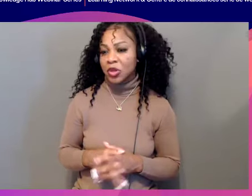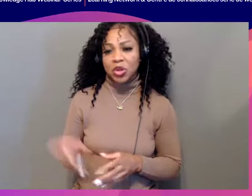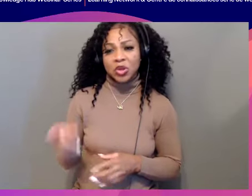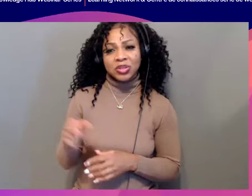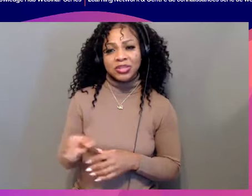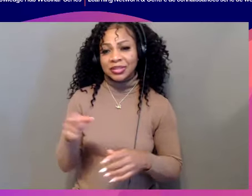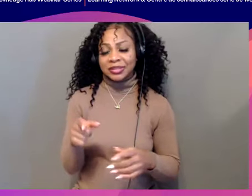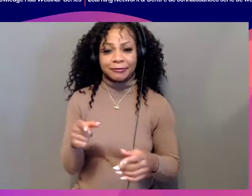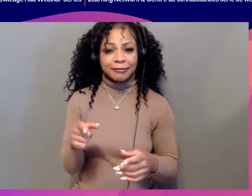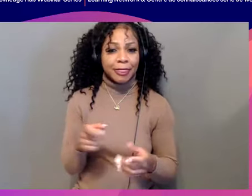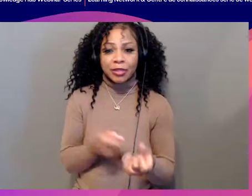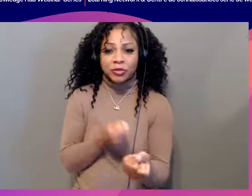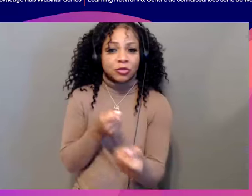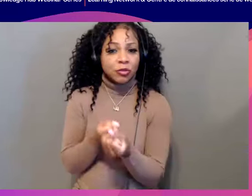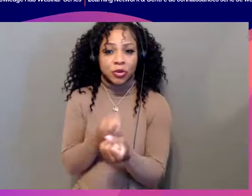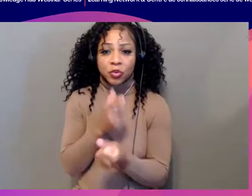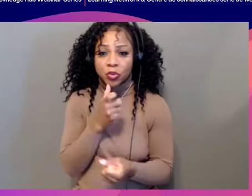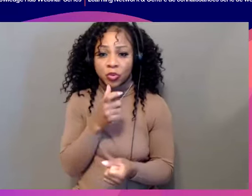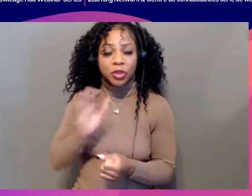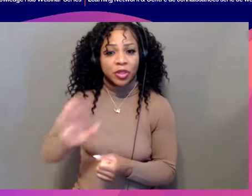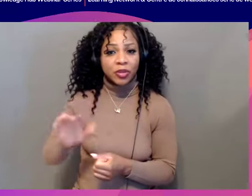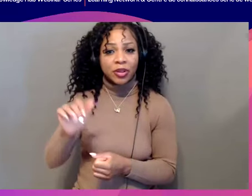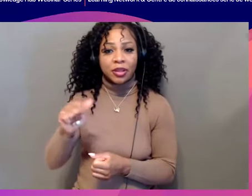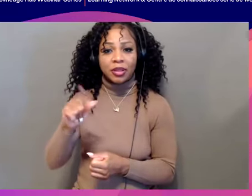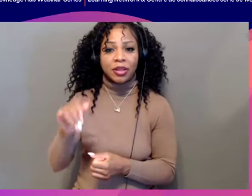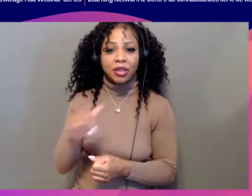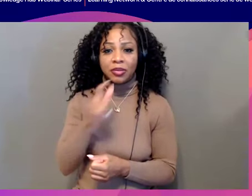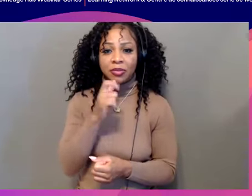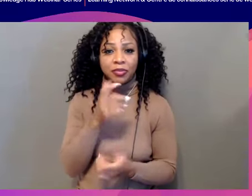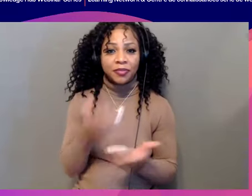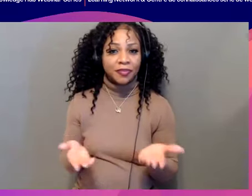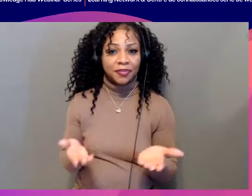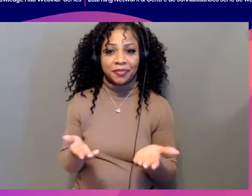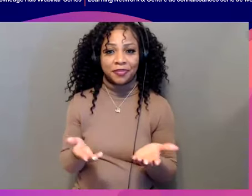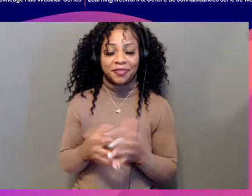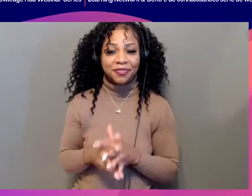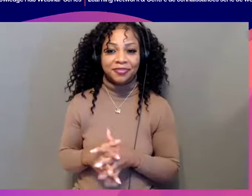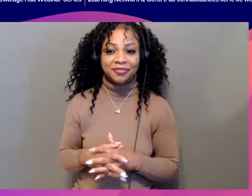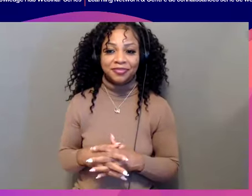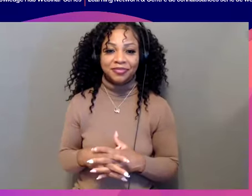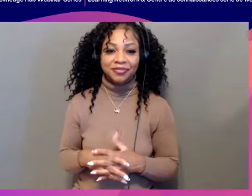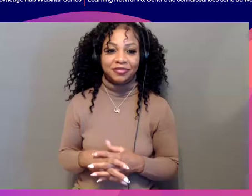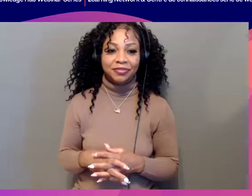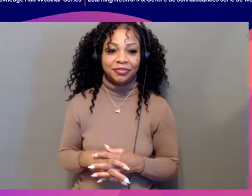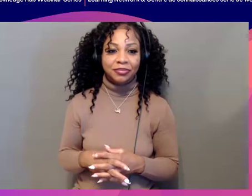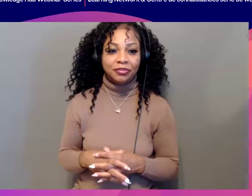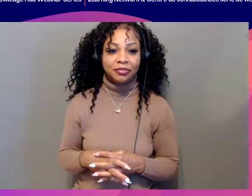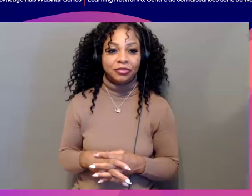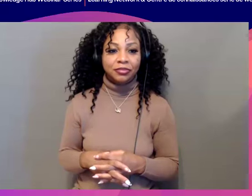with? Who are they experiencing allyship from? Um, yeah,